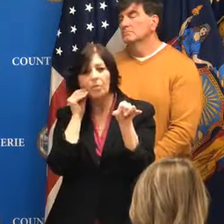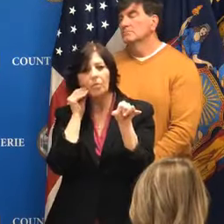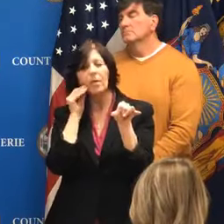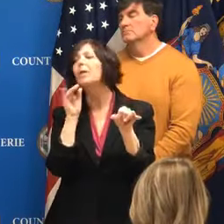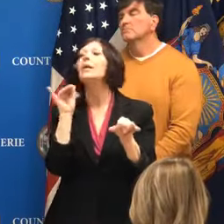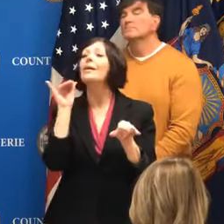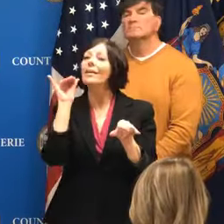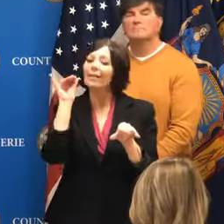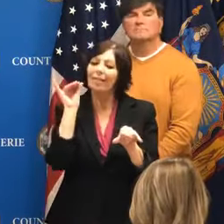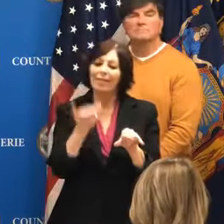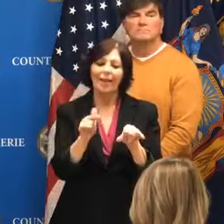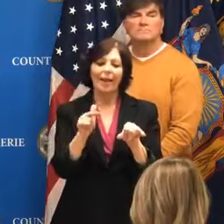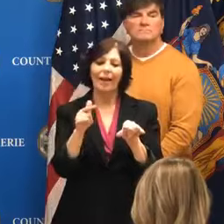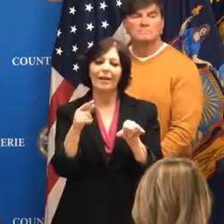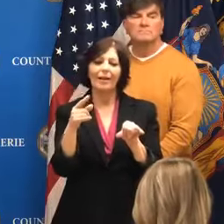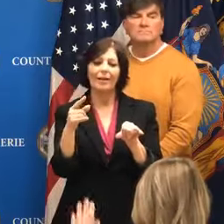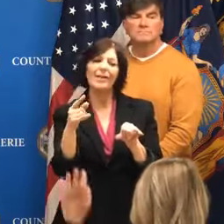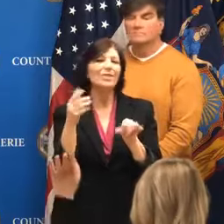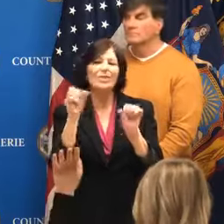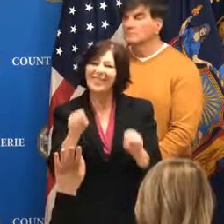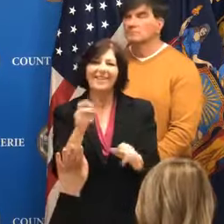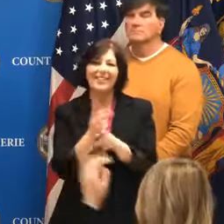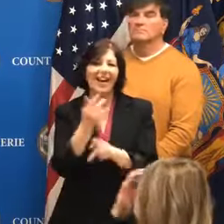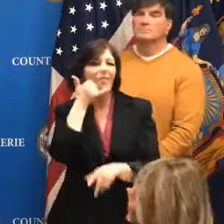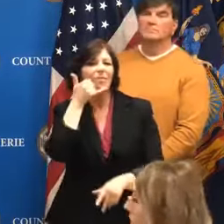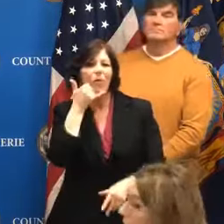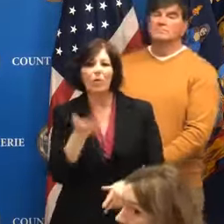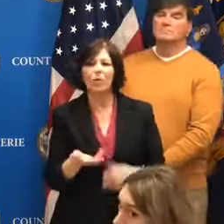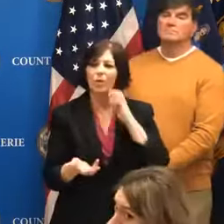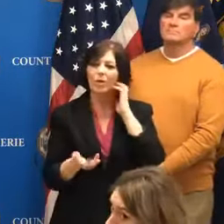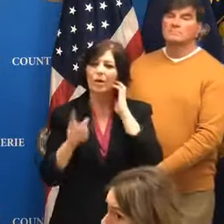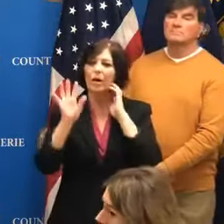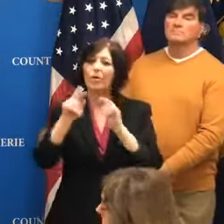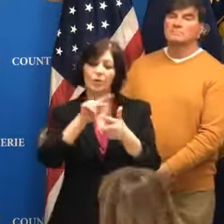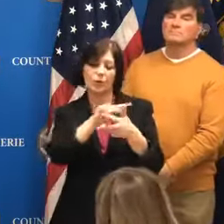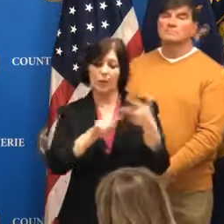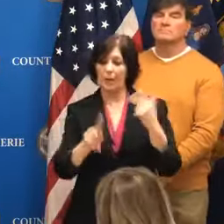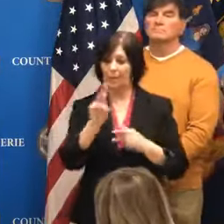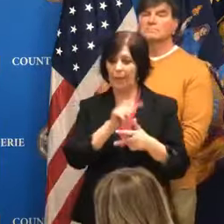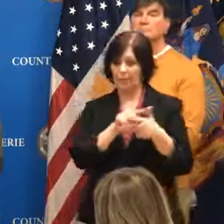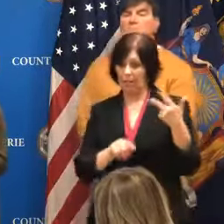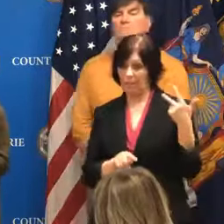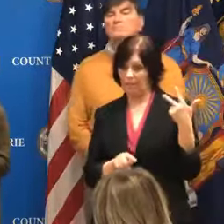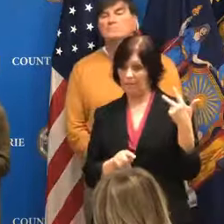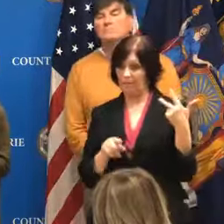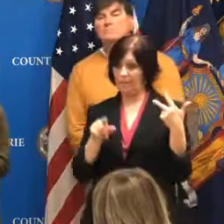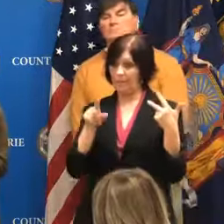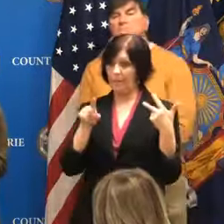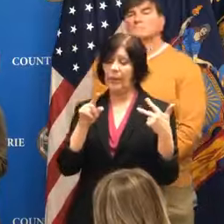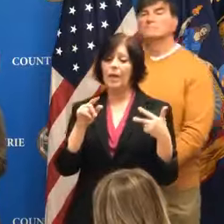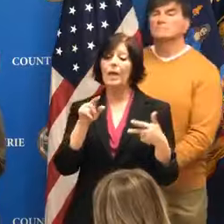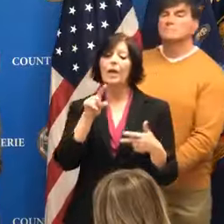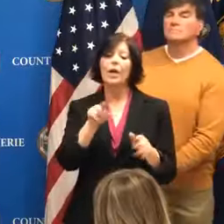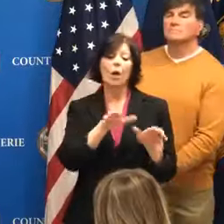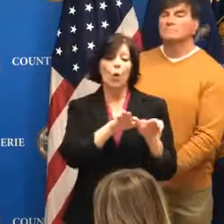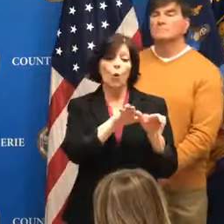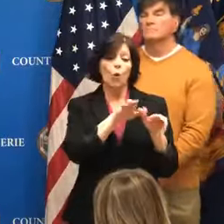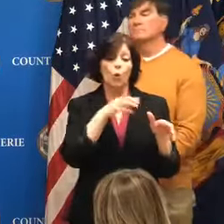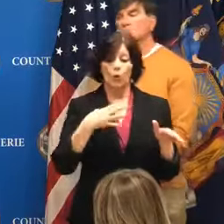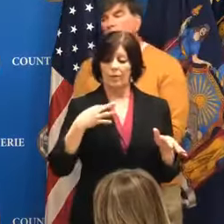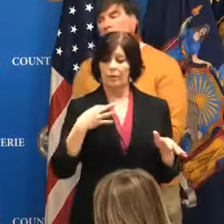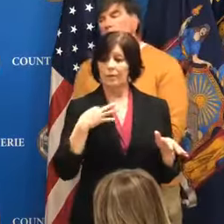that interaction can be over the phone. Yes. Were the 3 people who are the confirmed cases, were they in quarantine before they tested